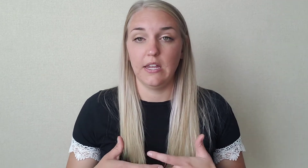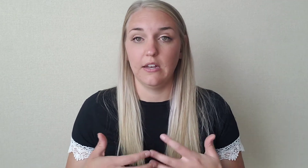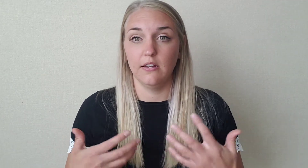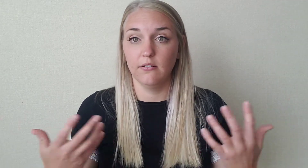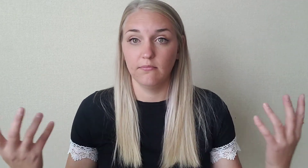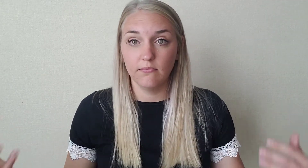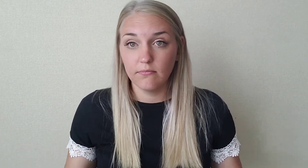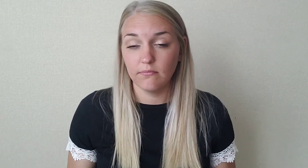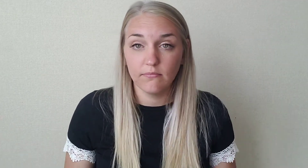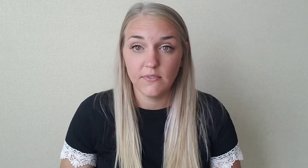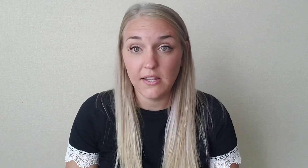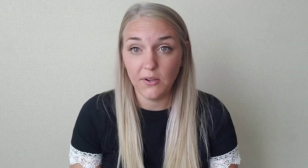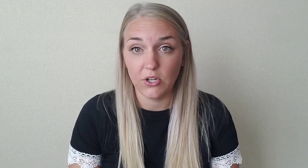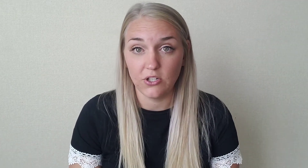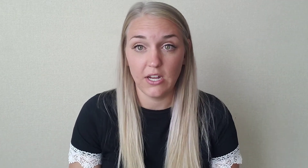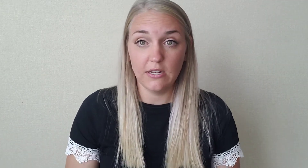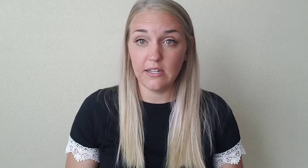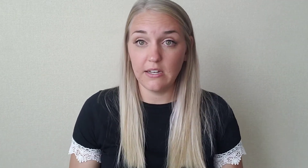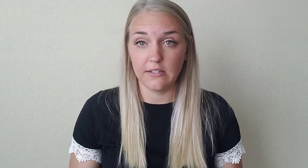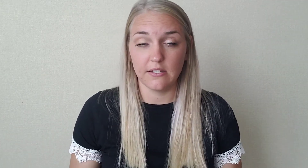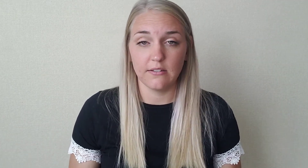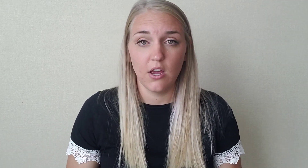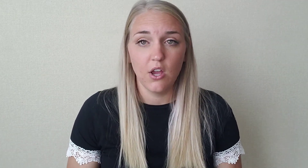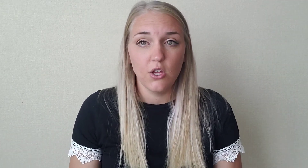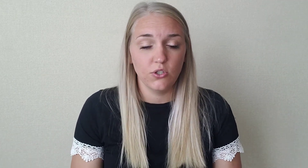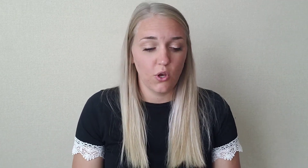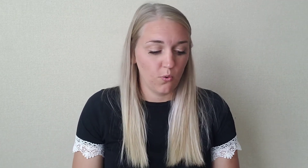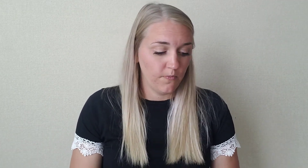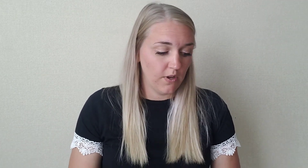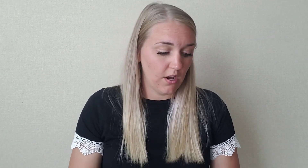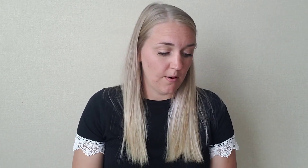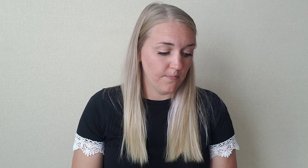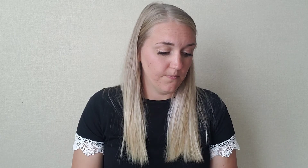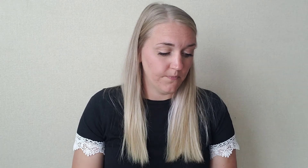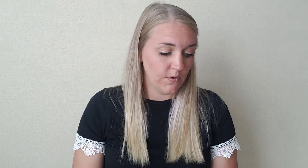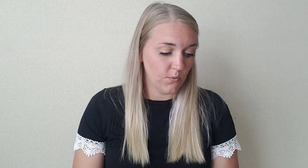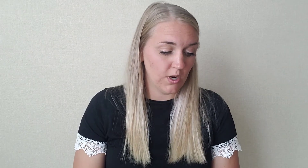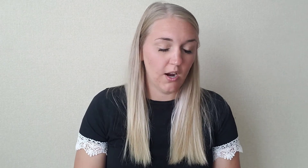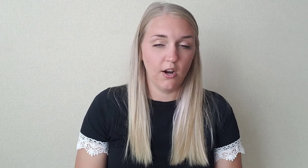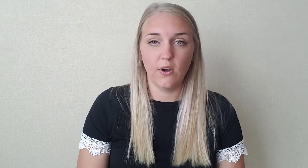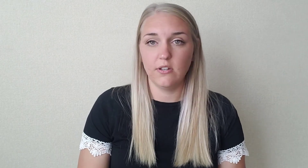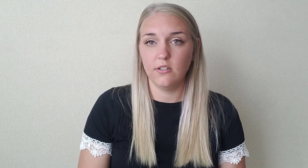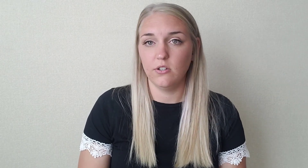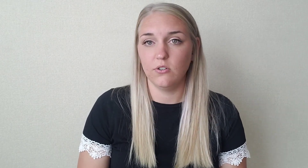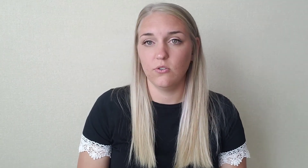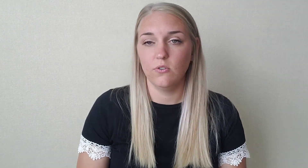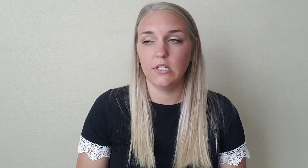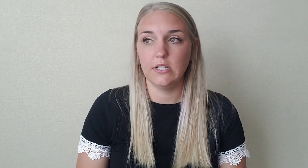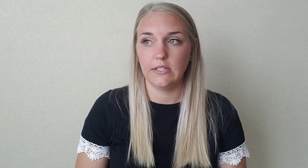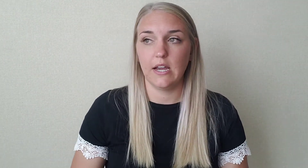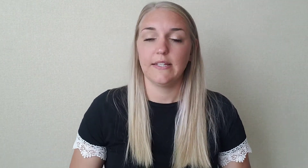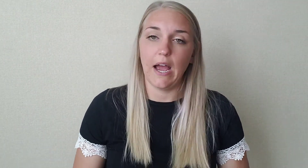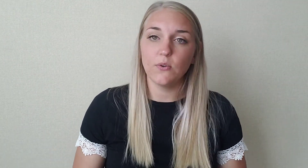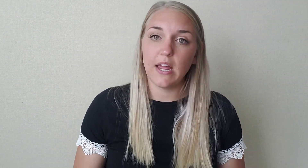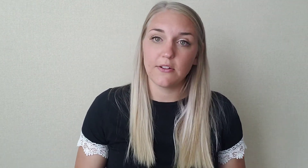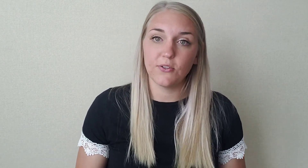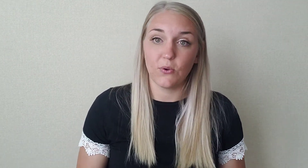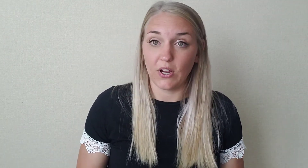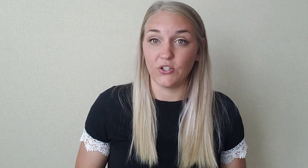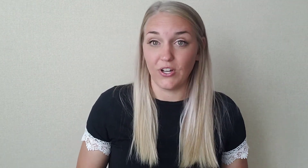in sign language, in sentences. So we are going to discuss how to answer the question,